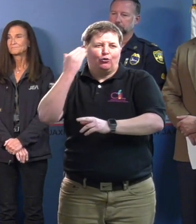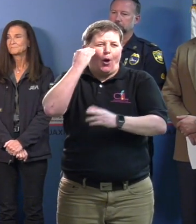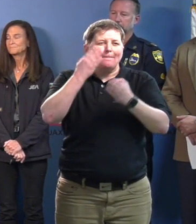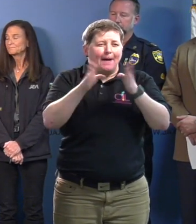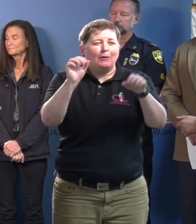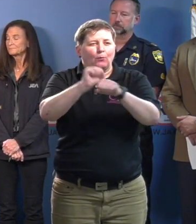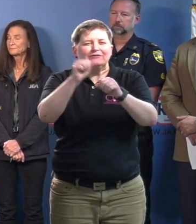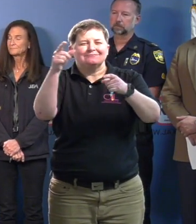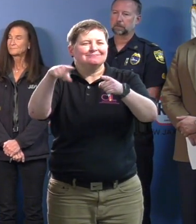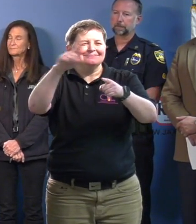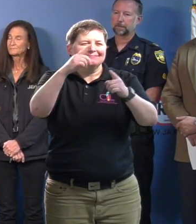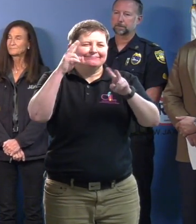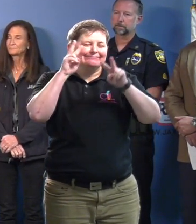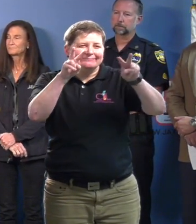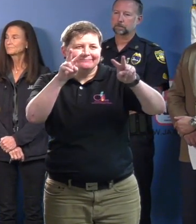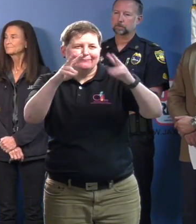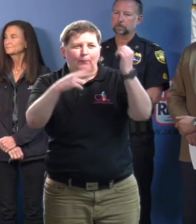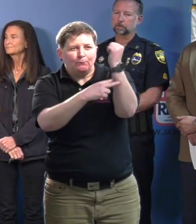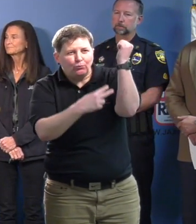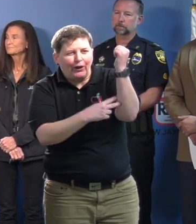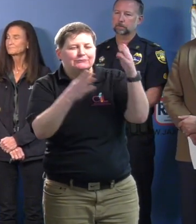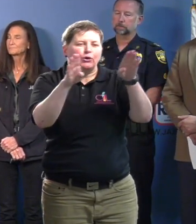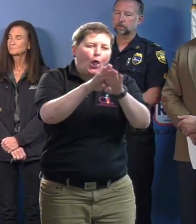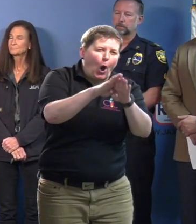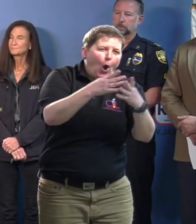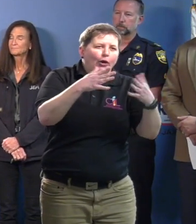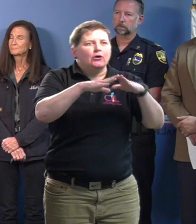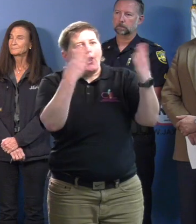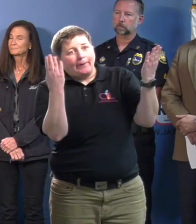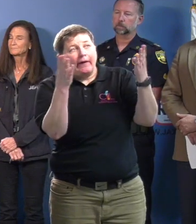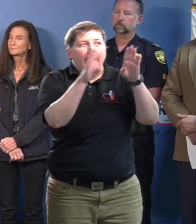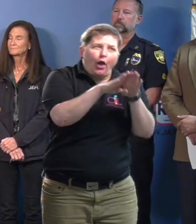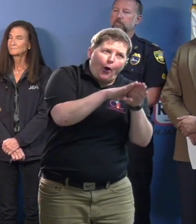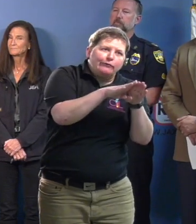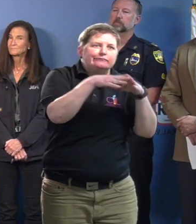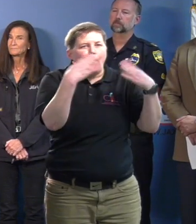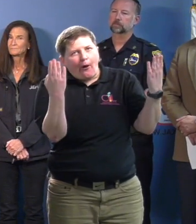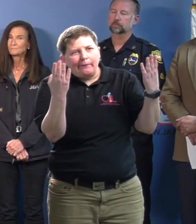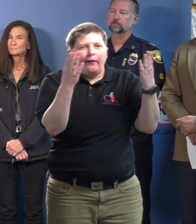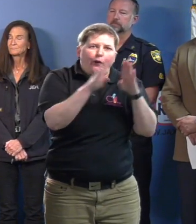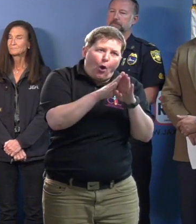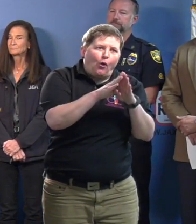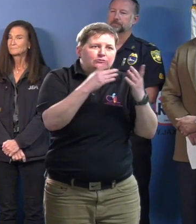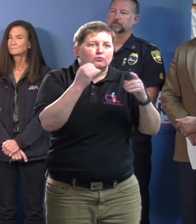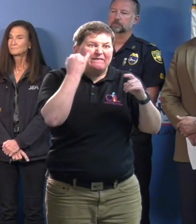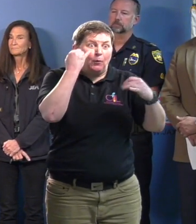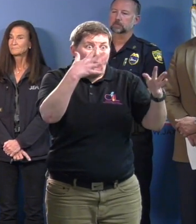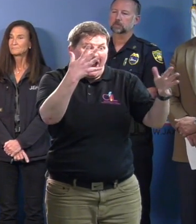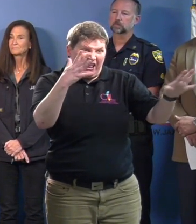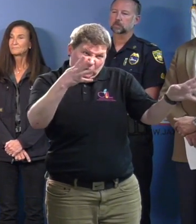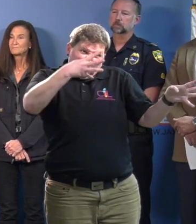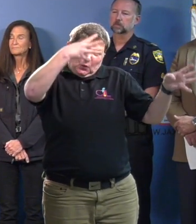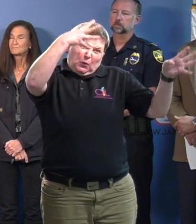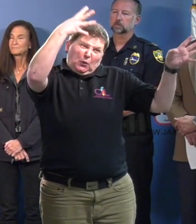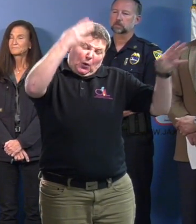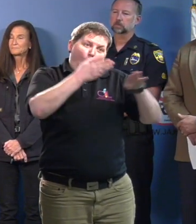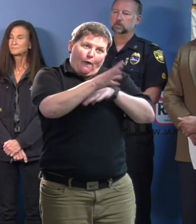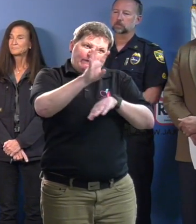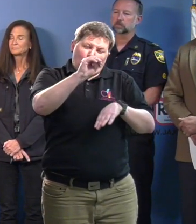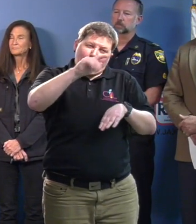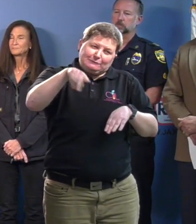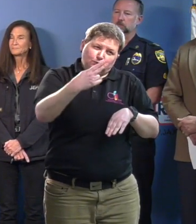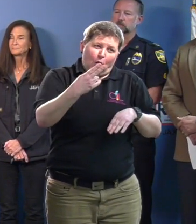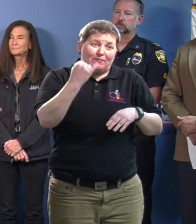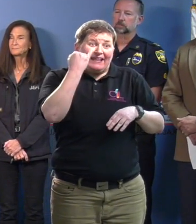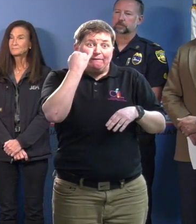them as they see fit. They'll close them, they'll open them as the gusts come and go over 45 miles per hour. If you see a down power line